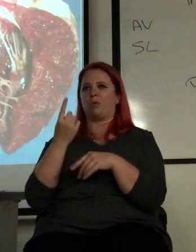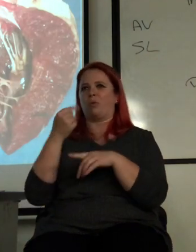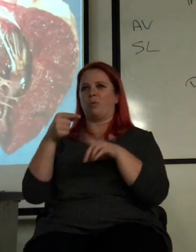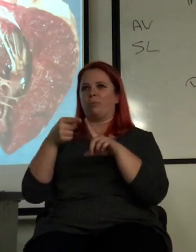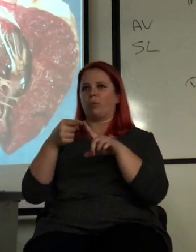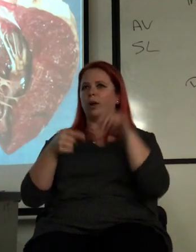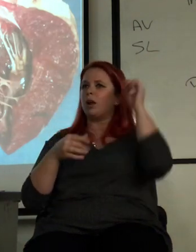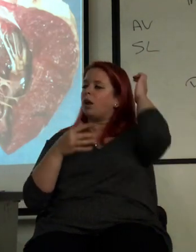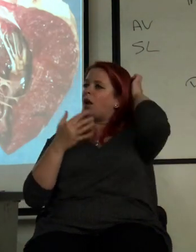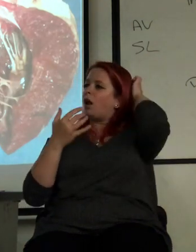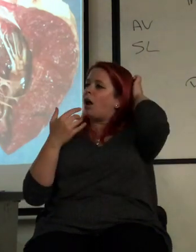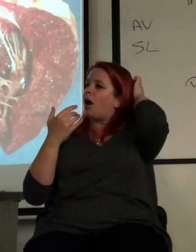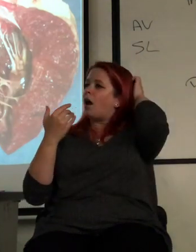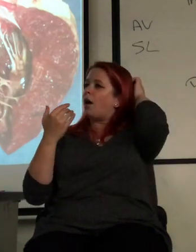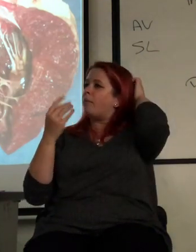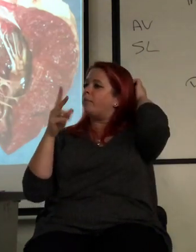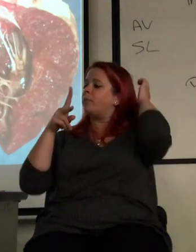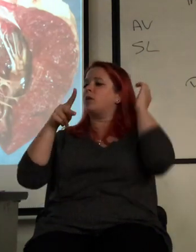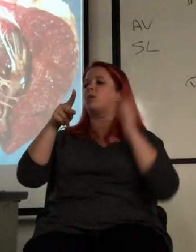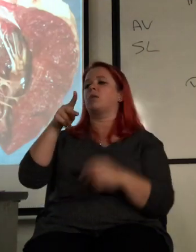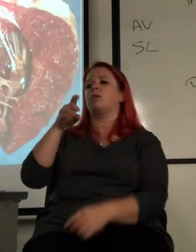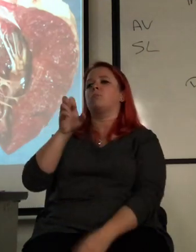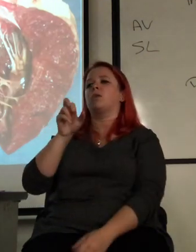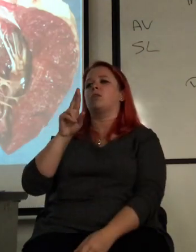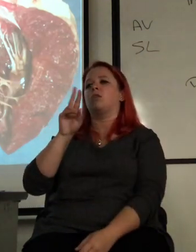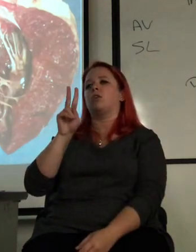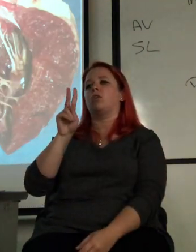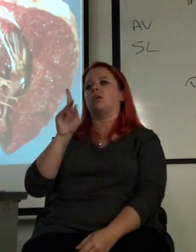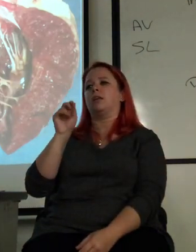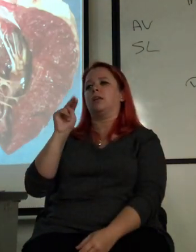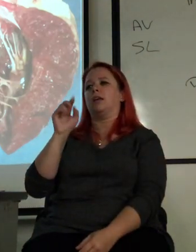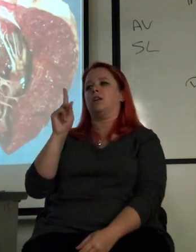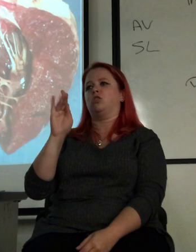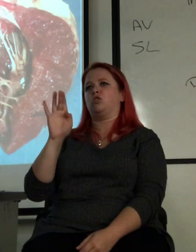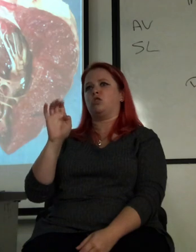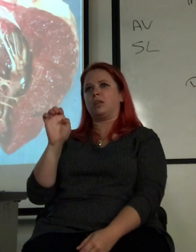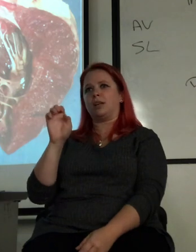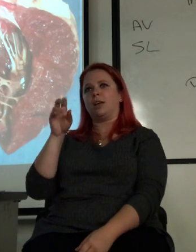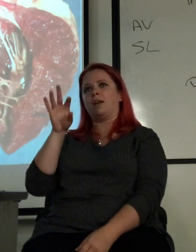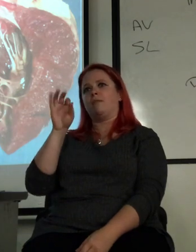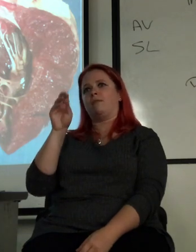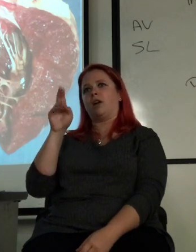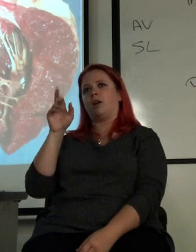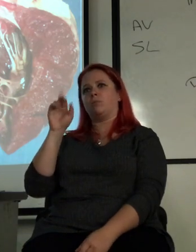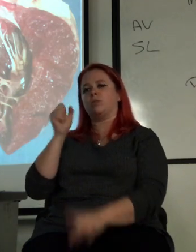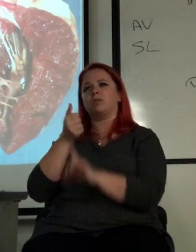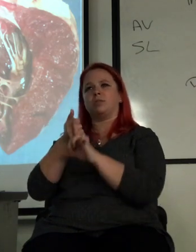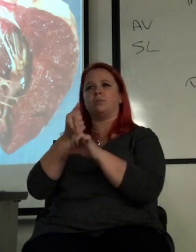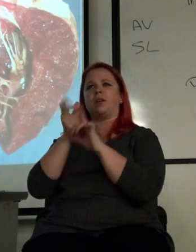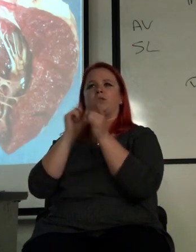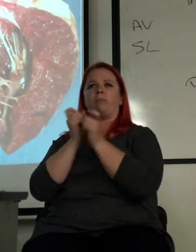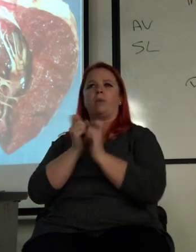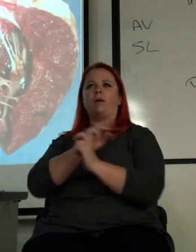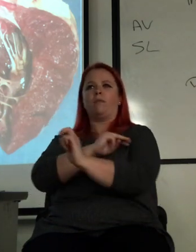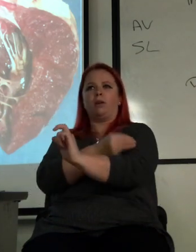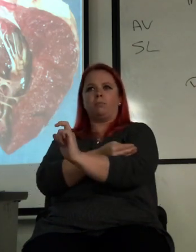for it, are called Purkinje fibers. Purkinje fibers are modified muscle cells